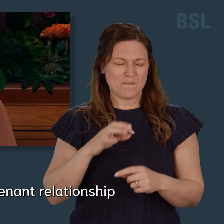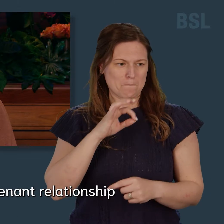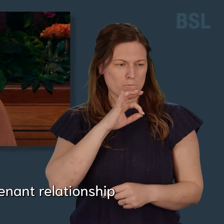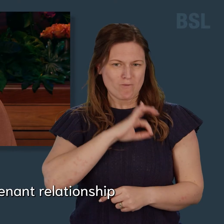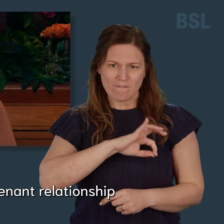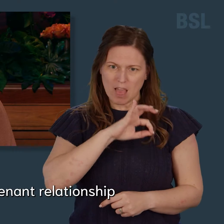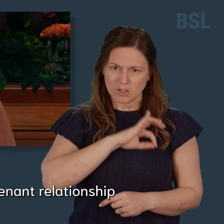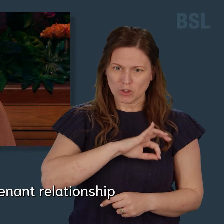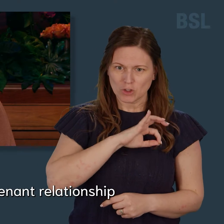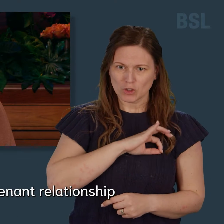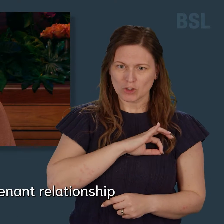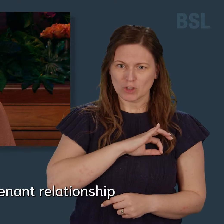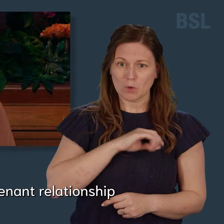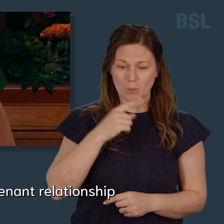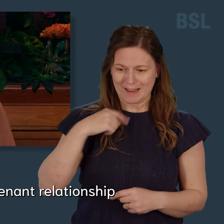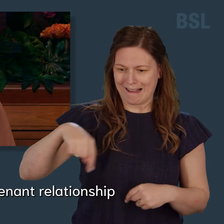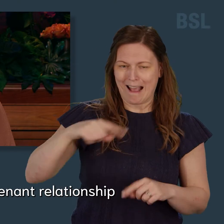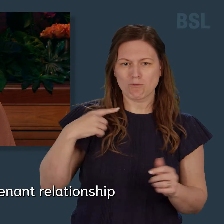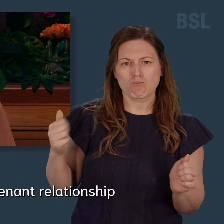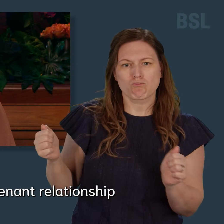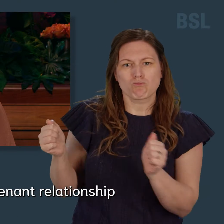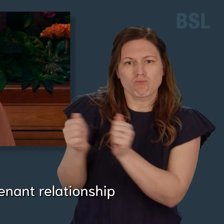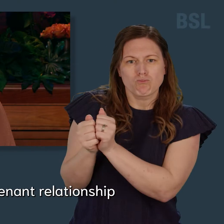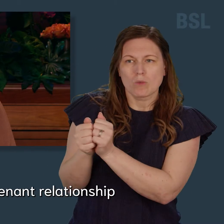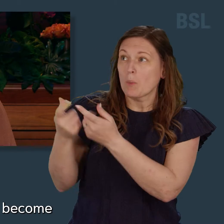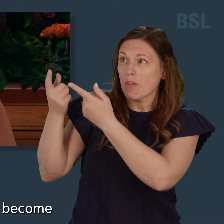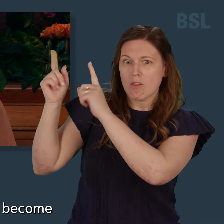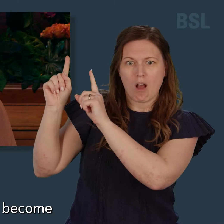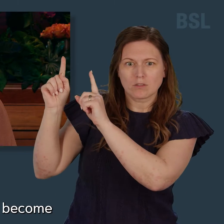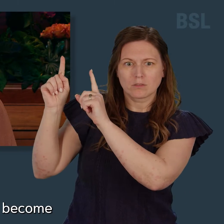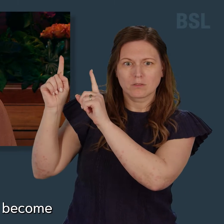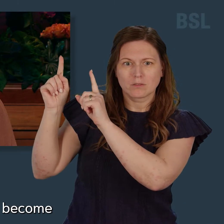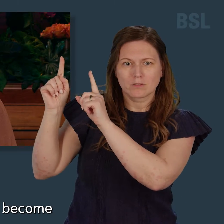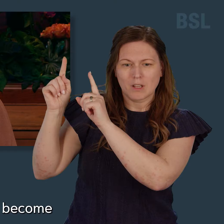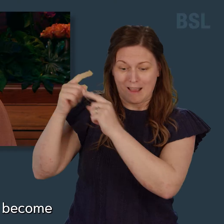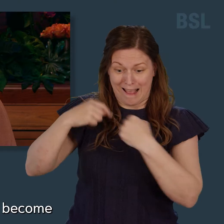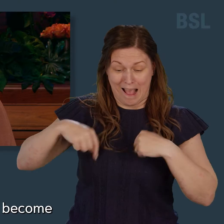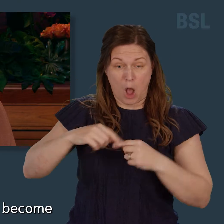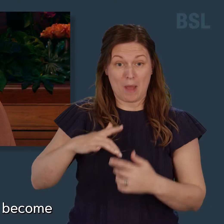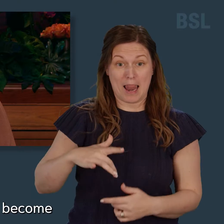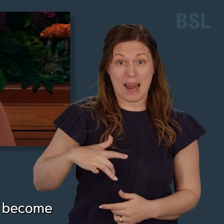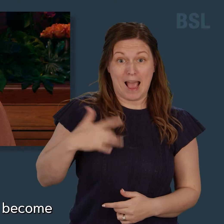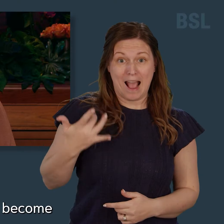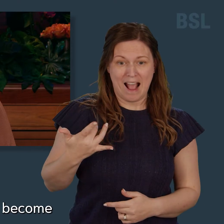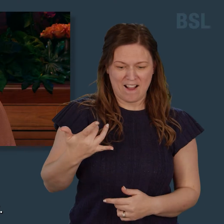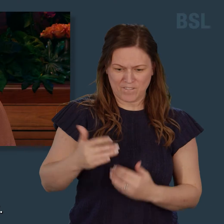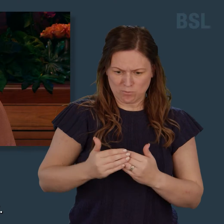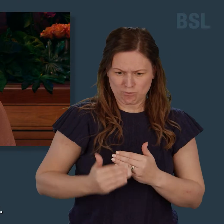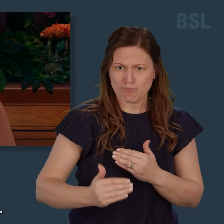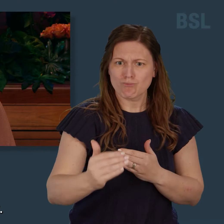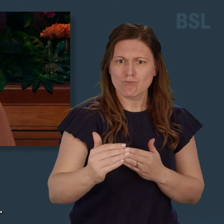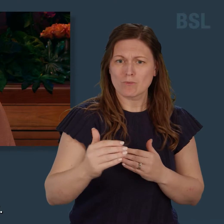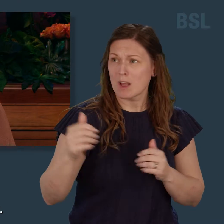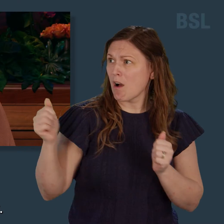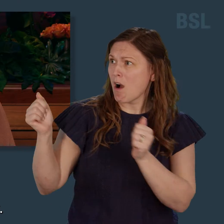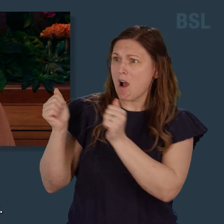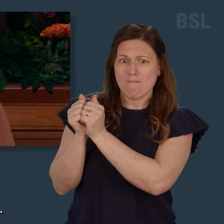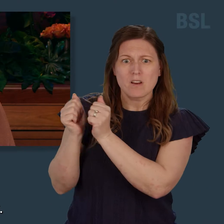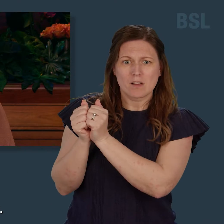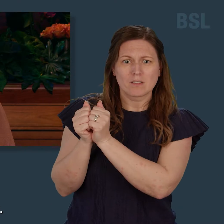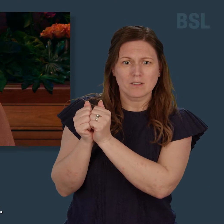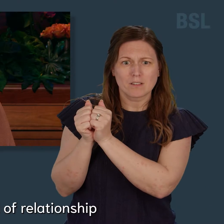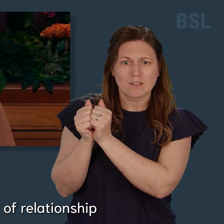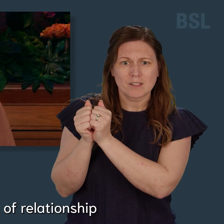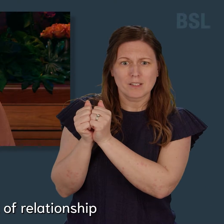being invited into a covenant relationship with God in which our own lives can become a symbol of that